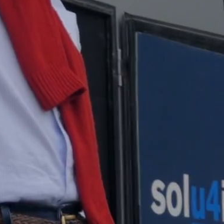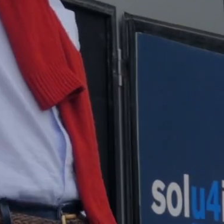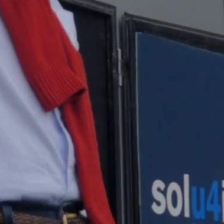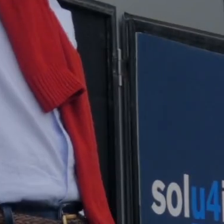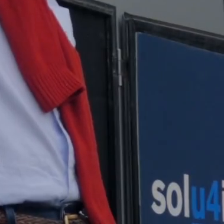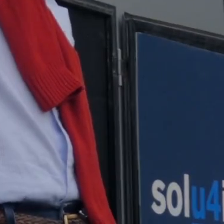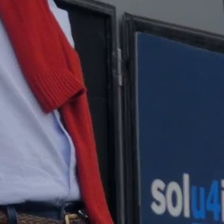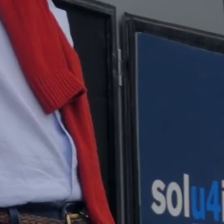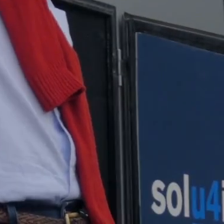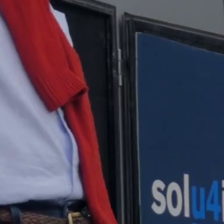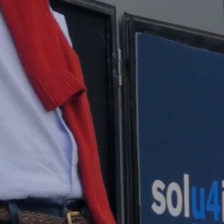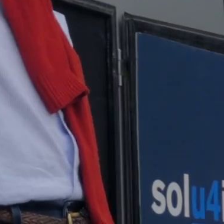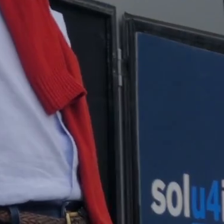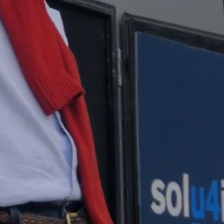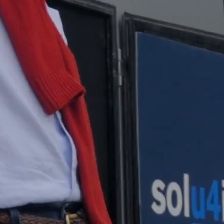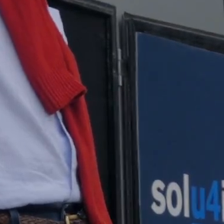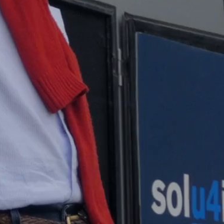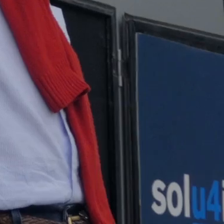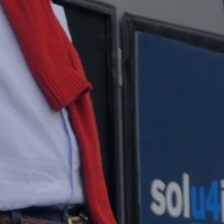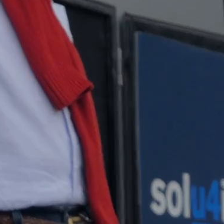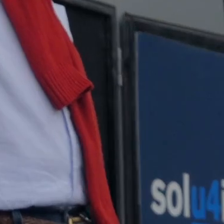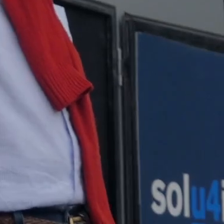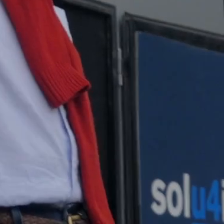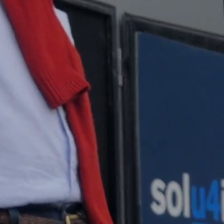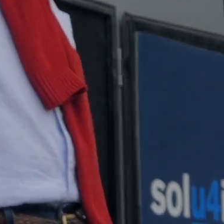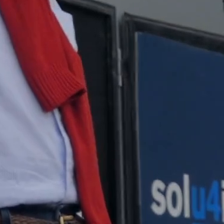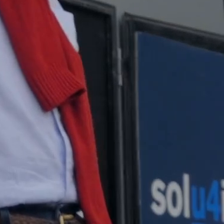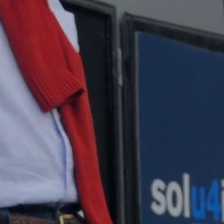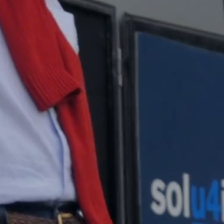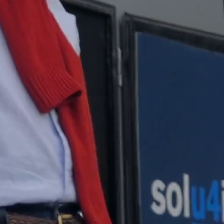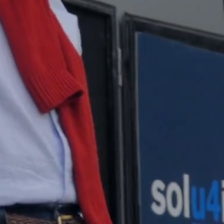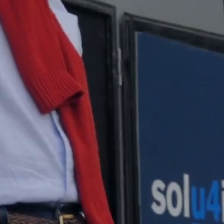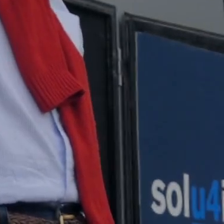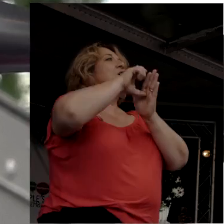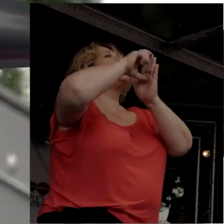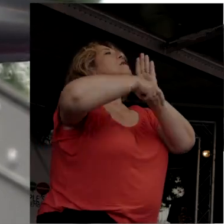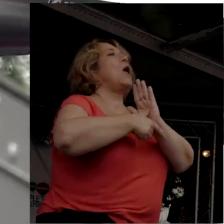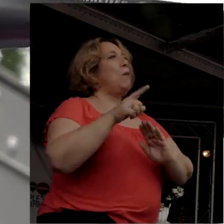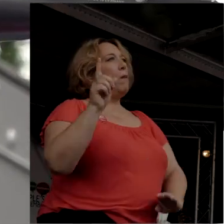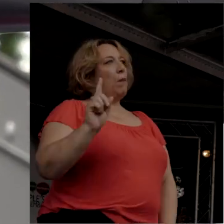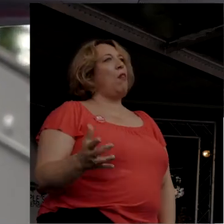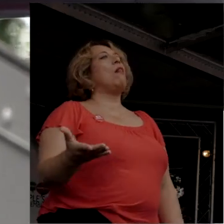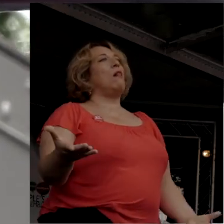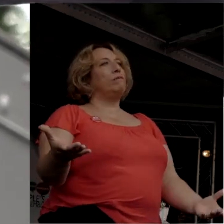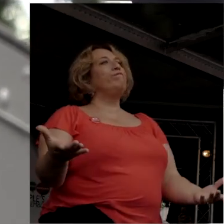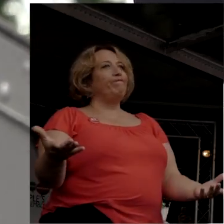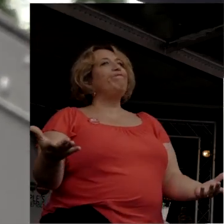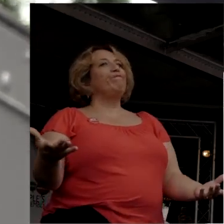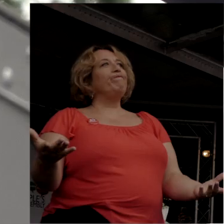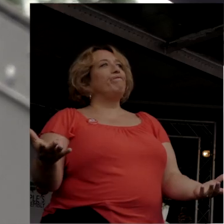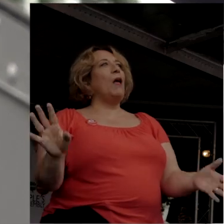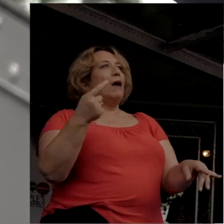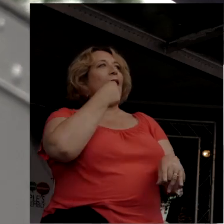the brothers and sisters are here with us at the front. The other group are disabled people. And I tell you